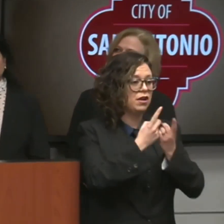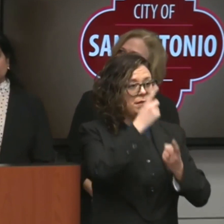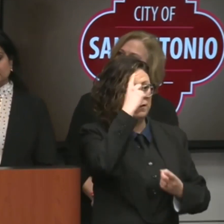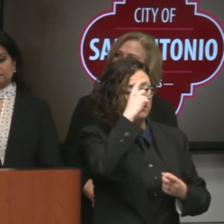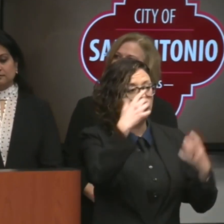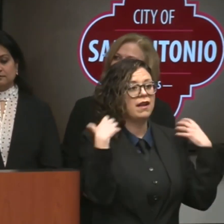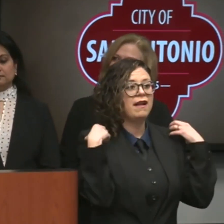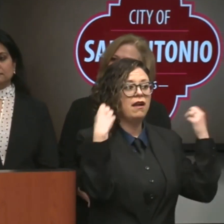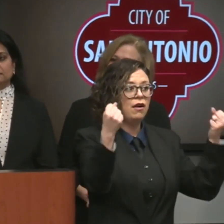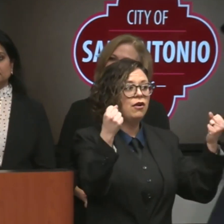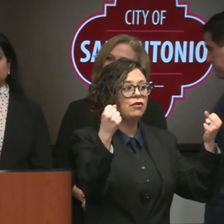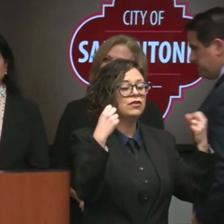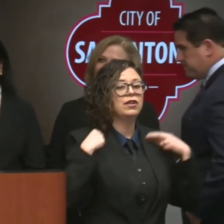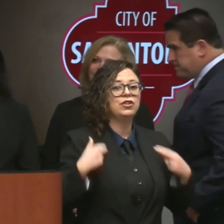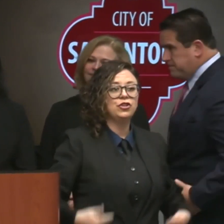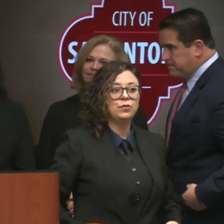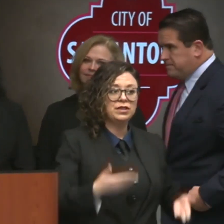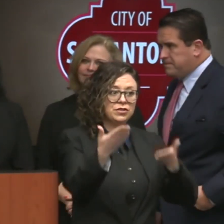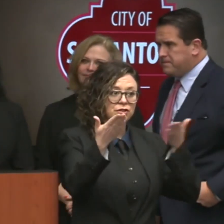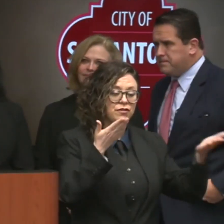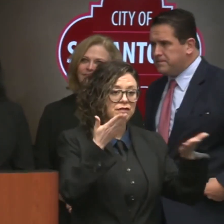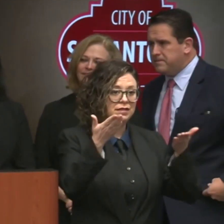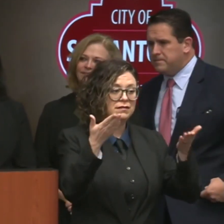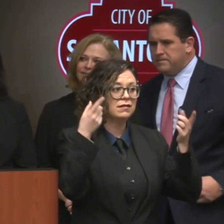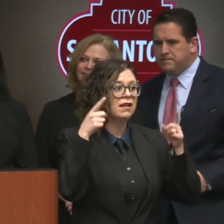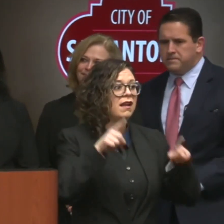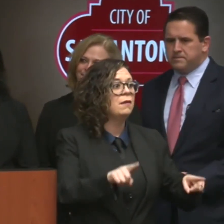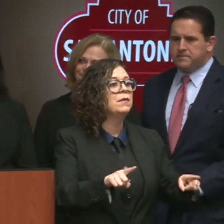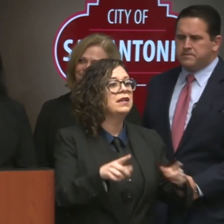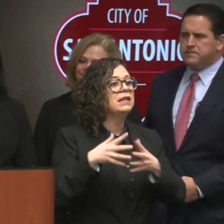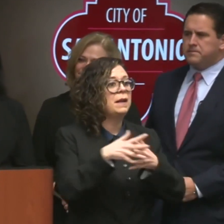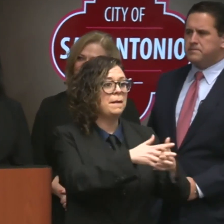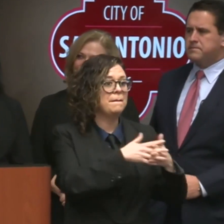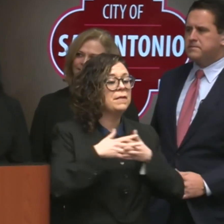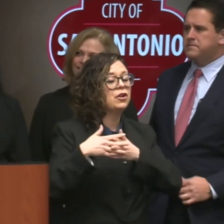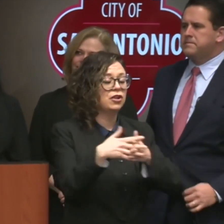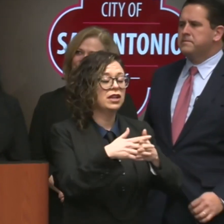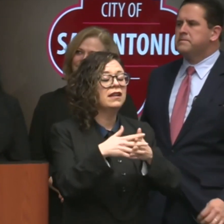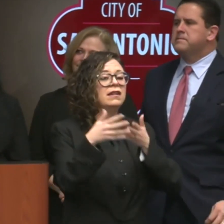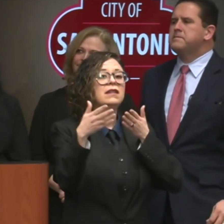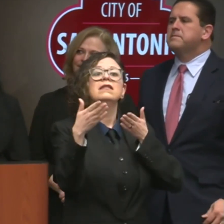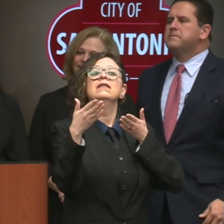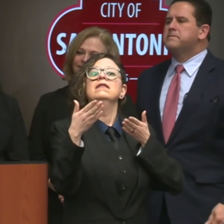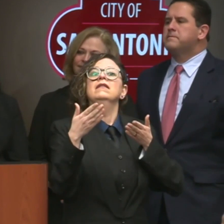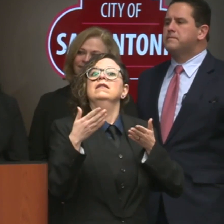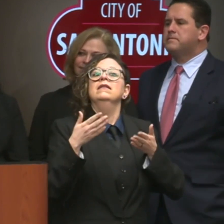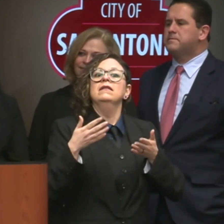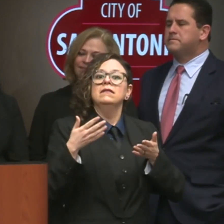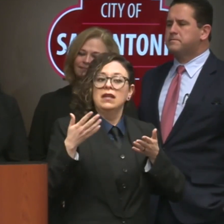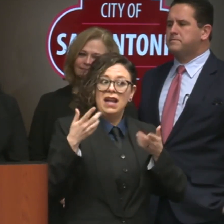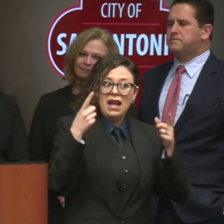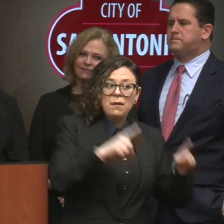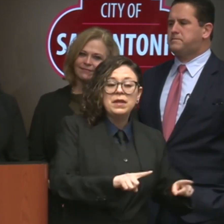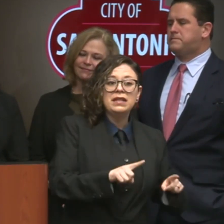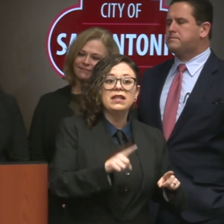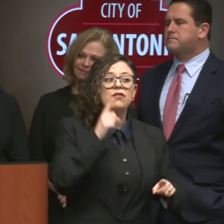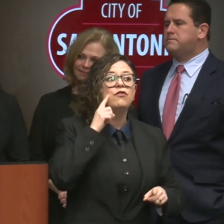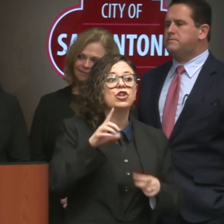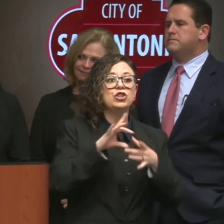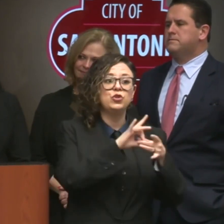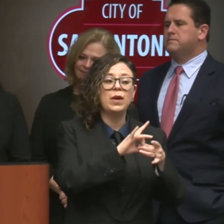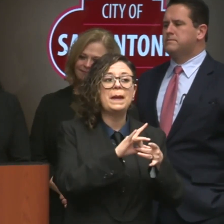began transporting American citizens evacuated from the Hubei province of China, and Joint Base San